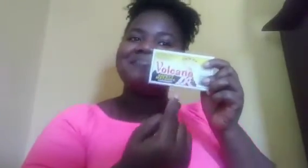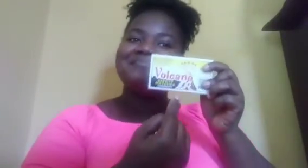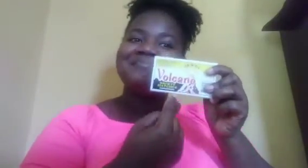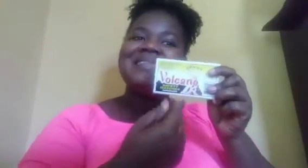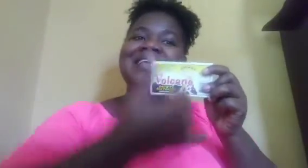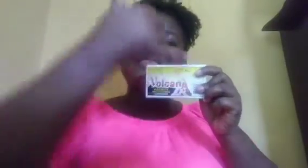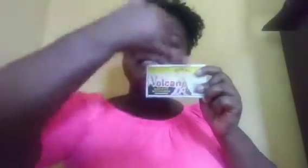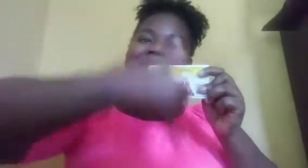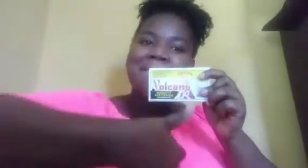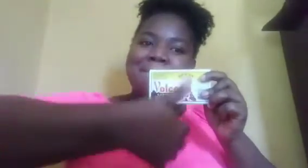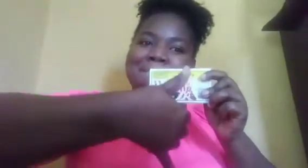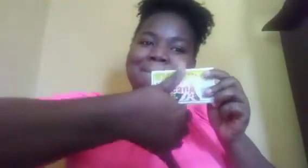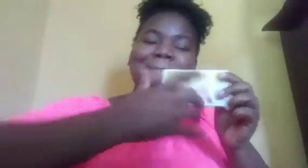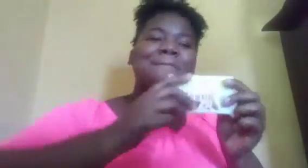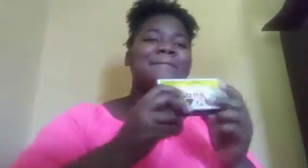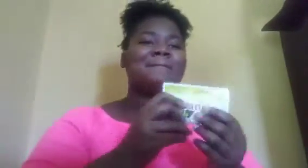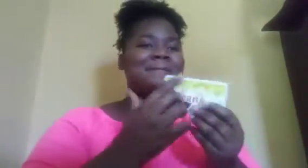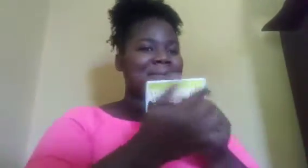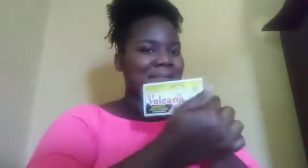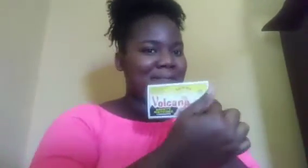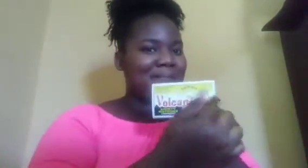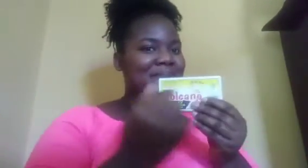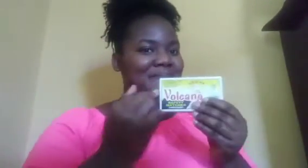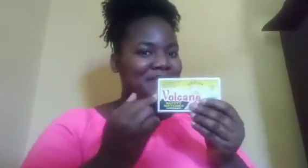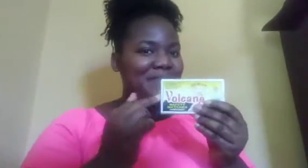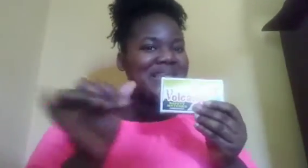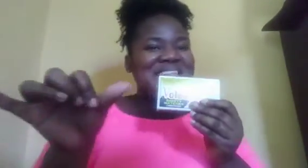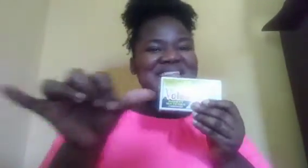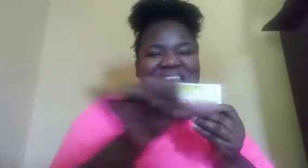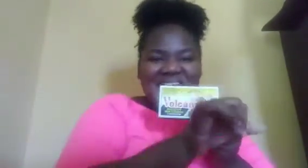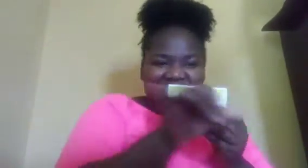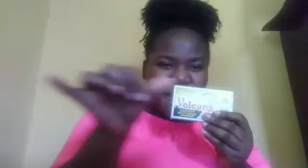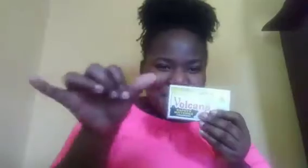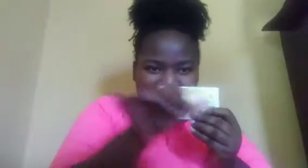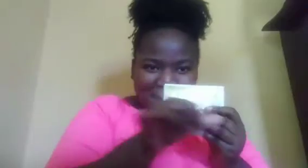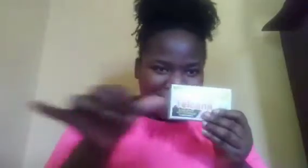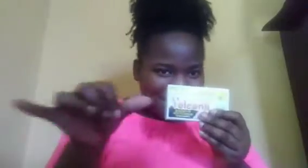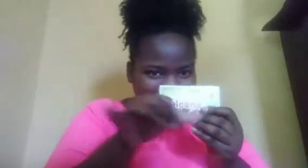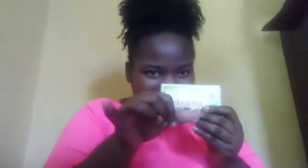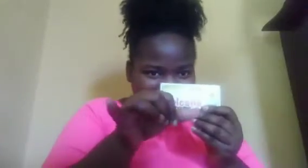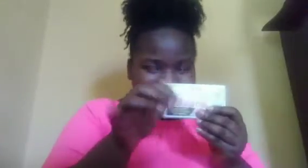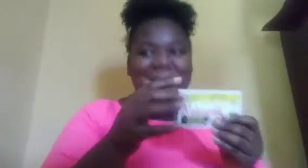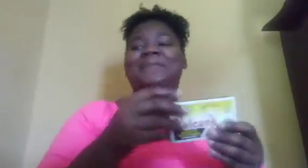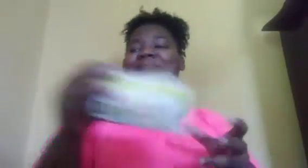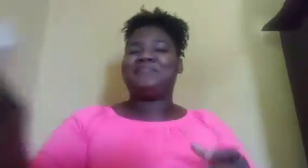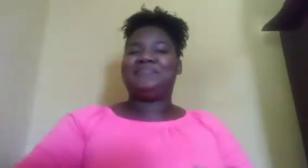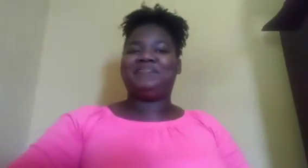the two long sides measure the same and the two short sides measure the same.